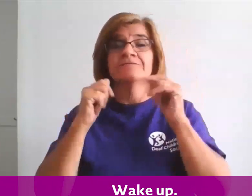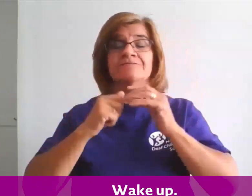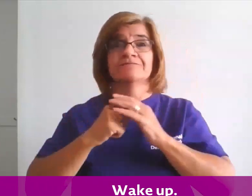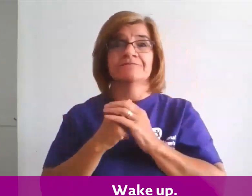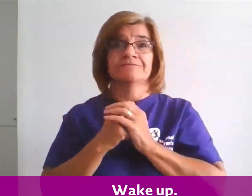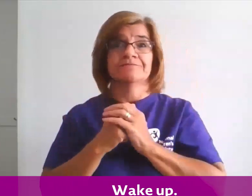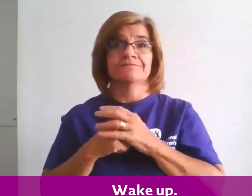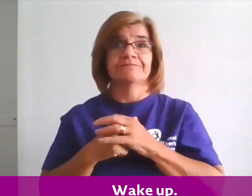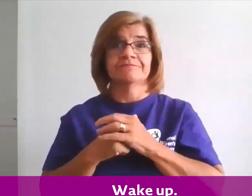Wake up.